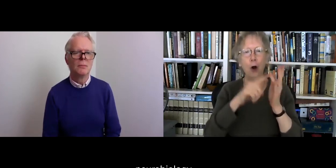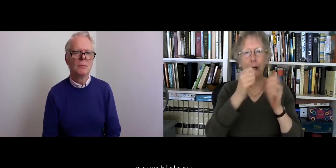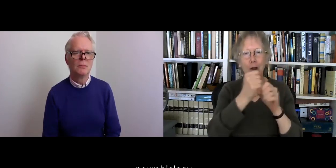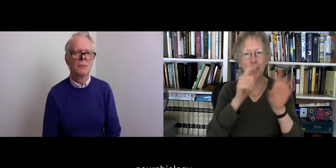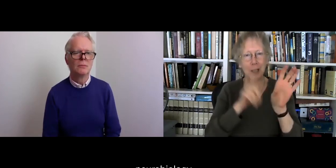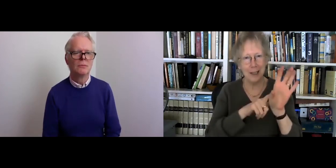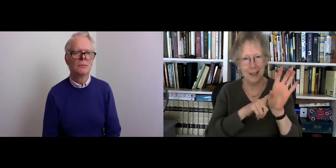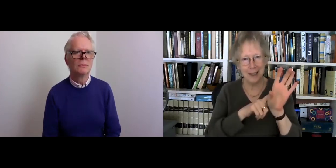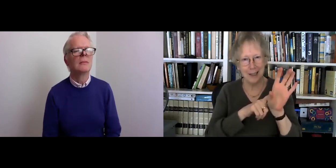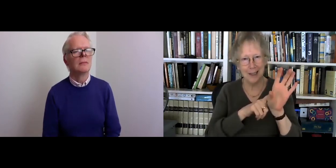neurobiology